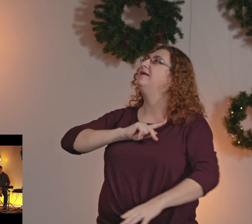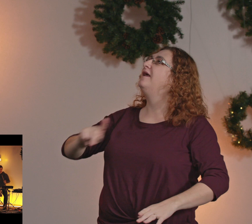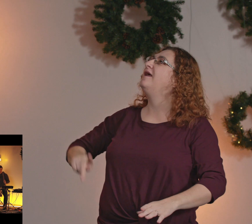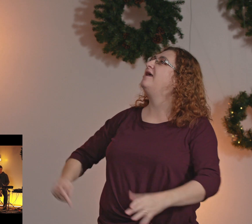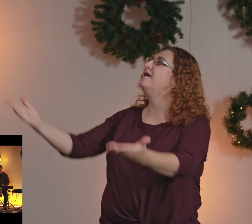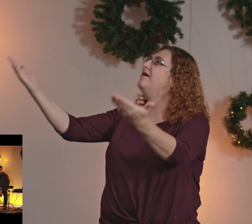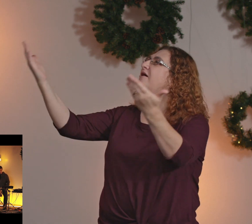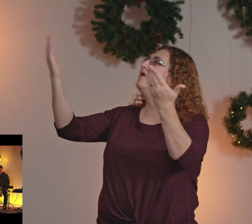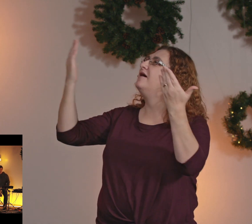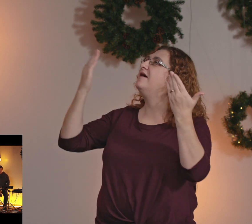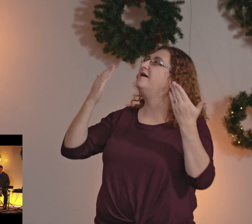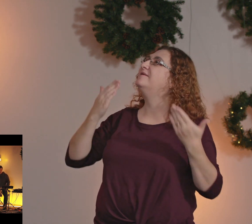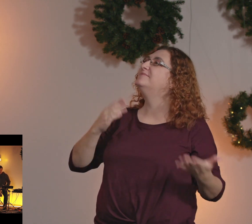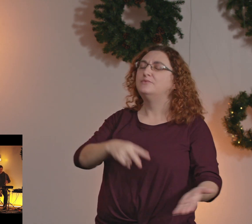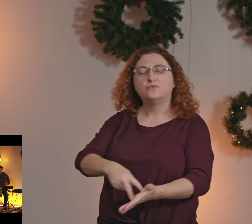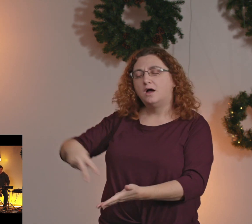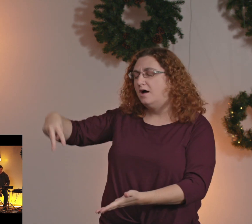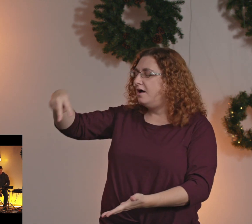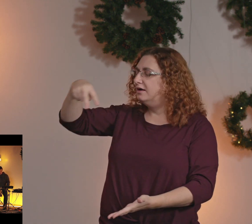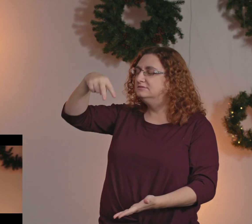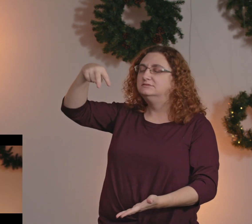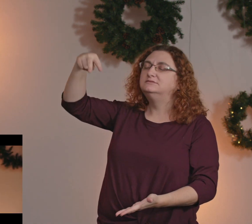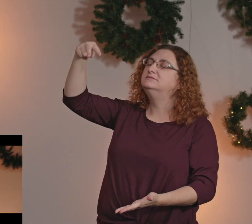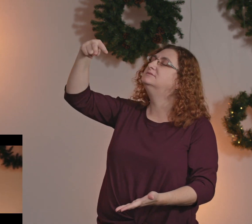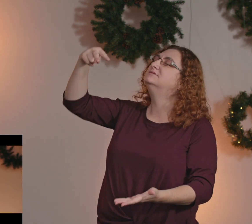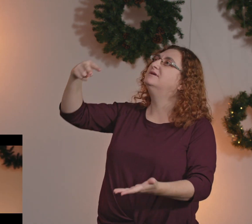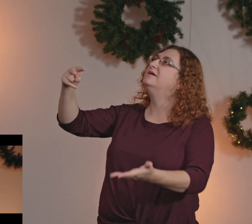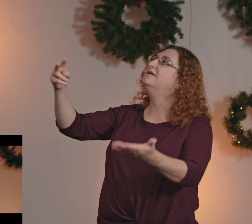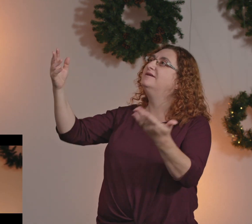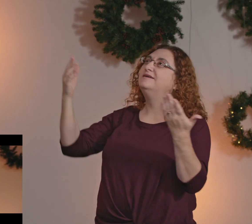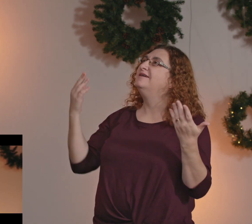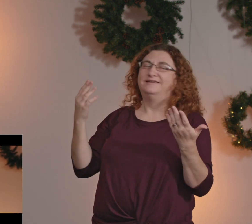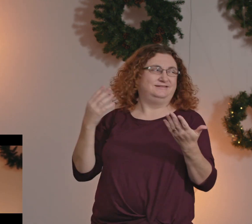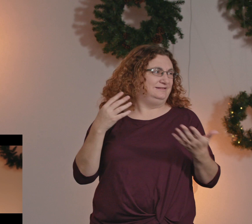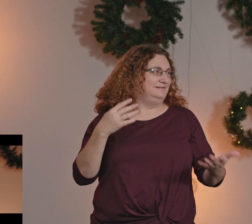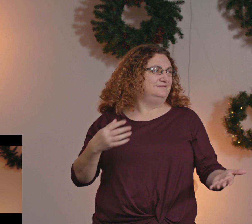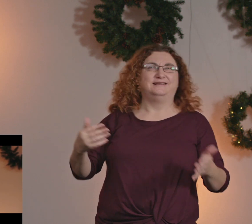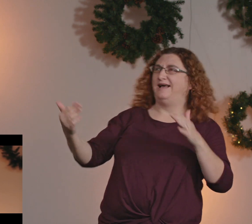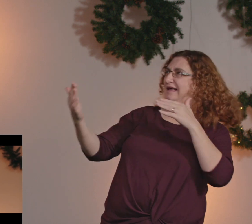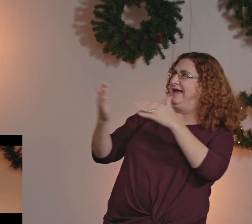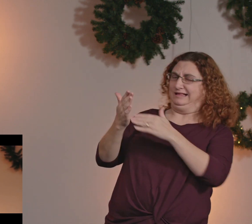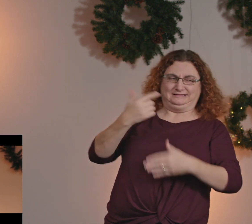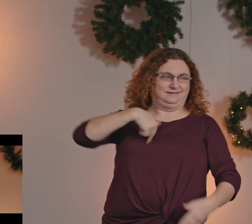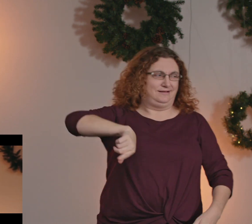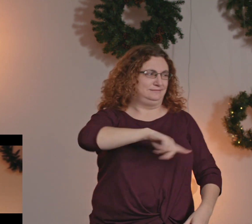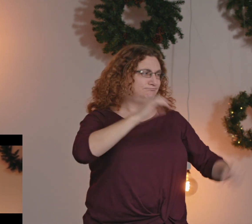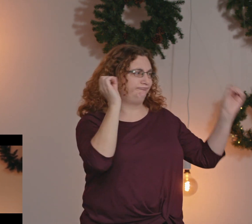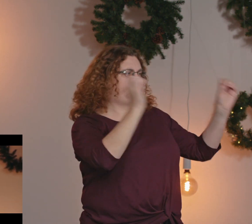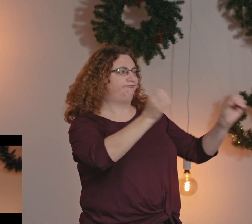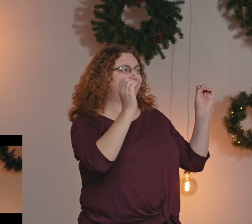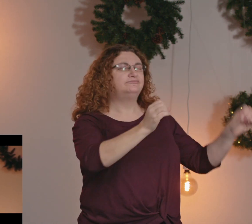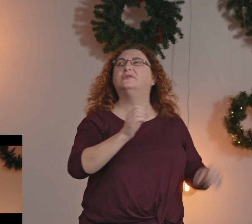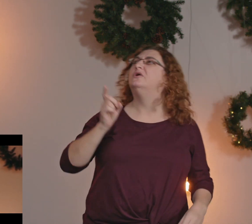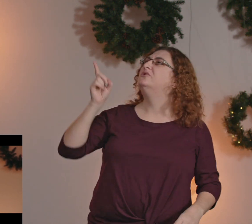King of heaven, rise up. Who can stand against us? You